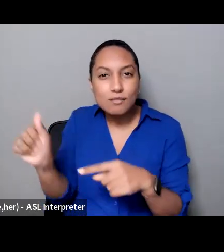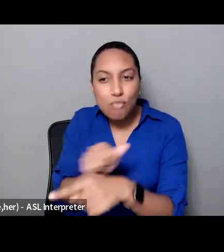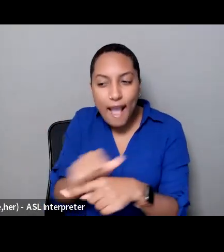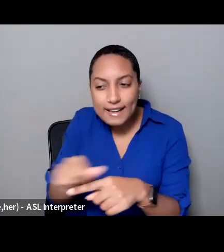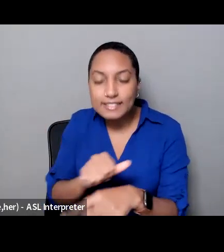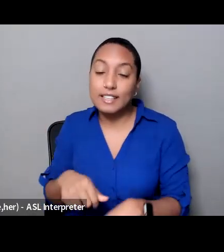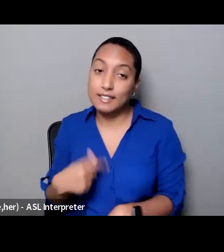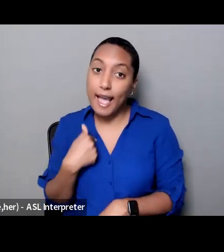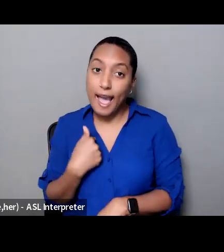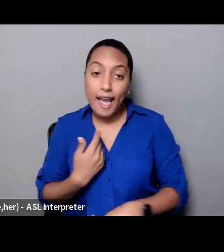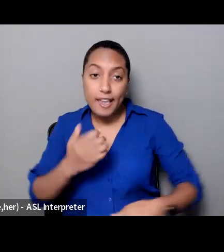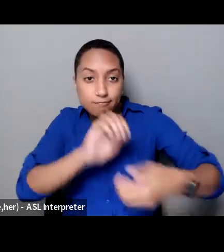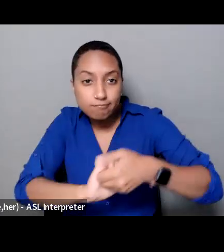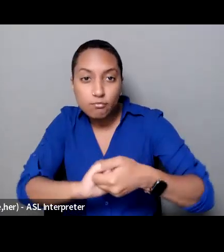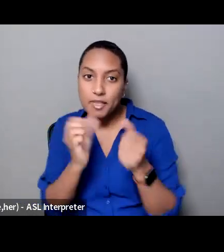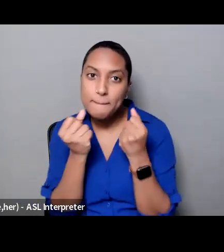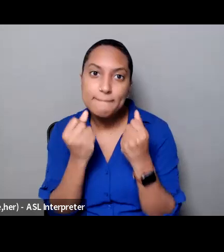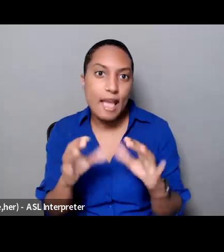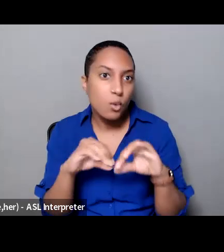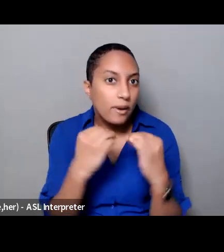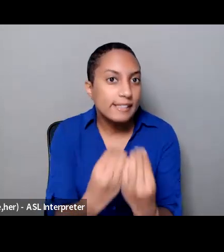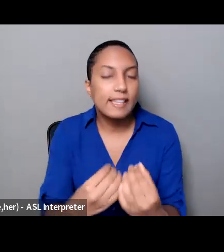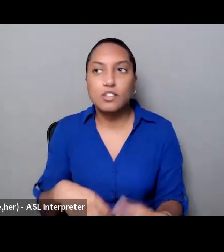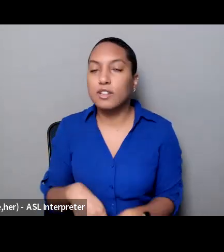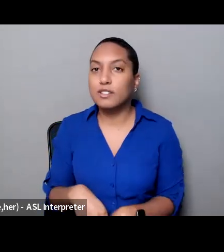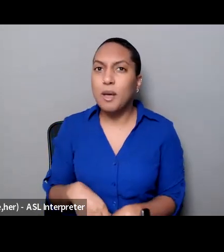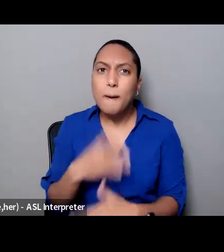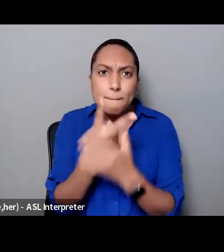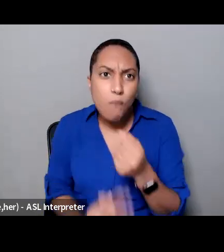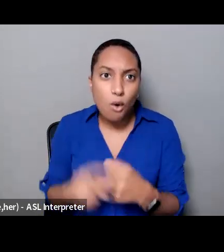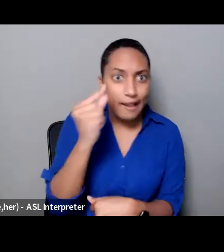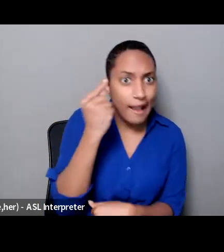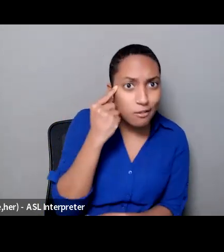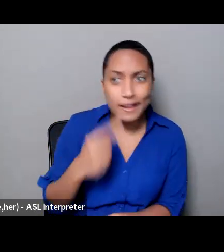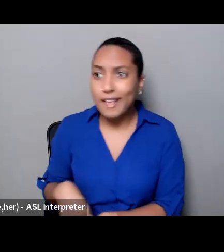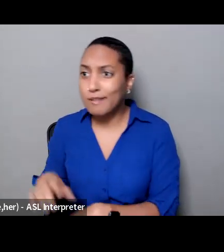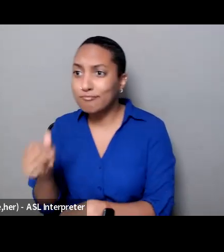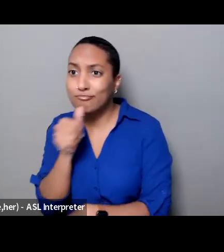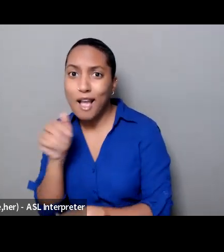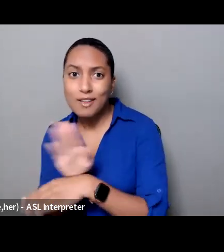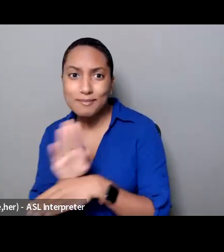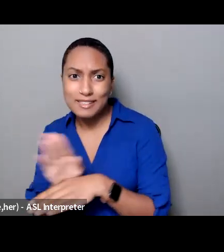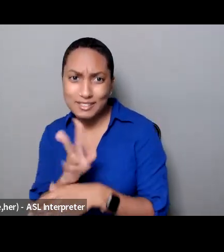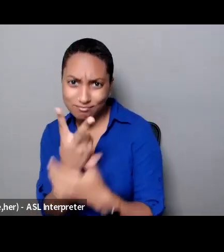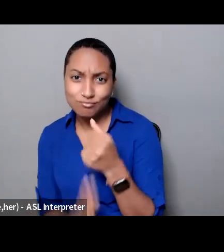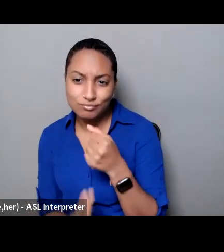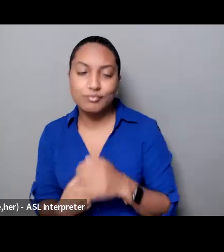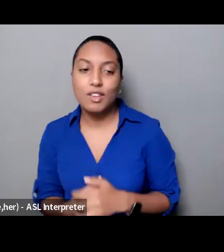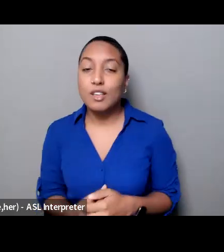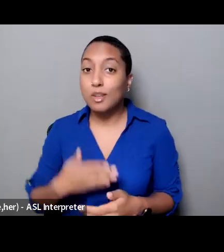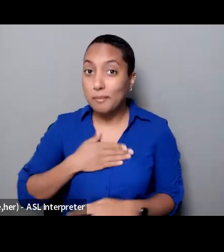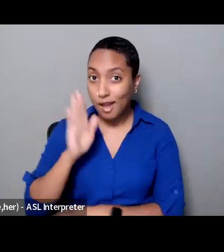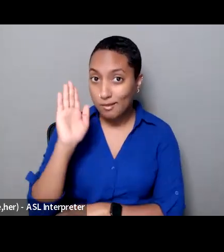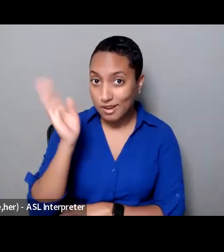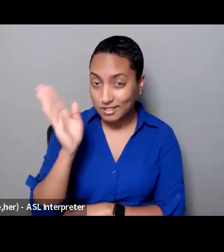in the private, public, and nonprofit sectors. So what I am presenting today is first the key